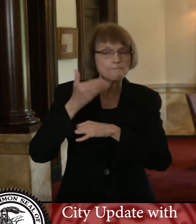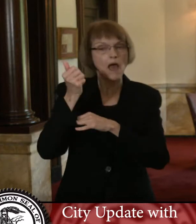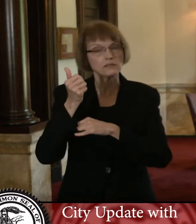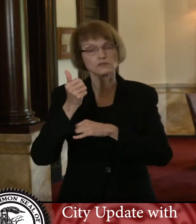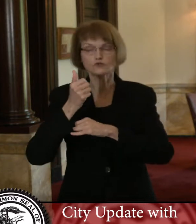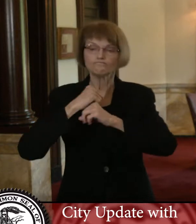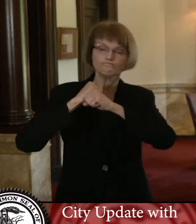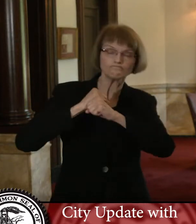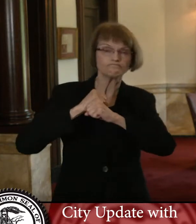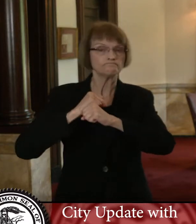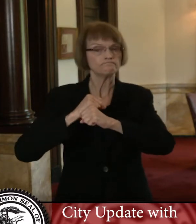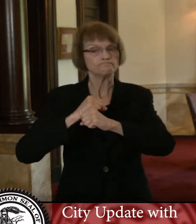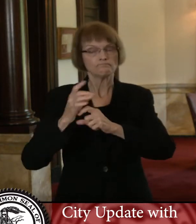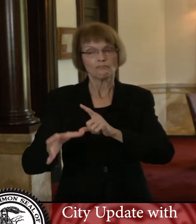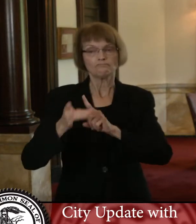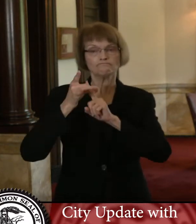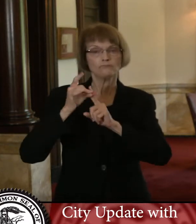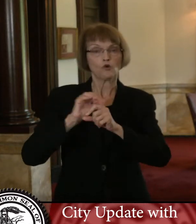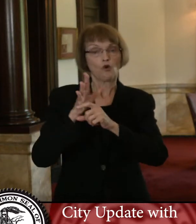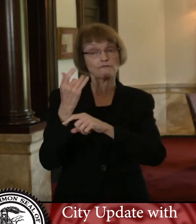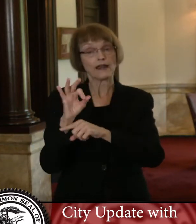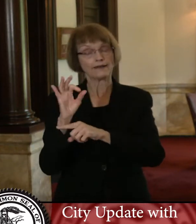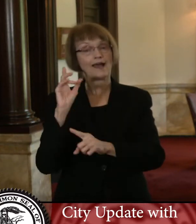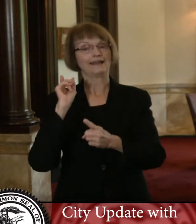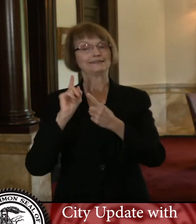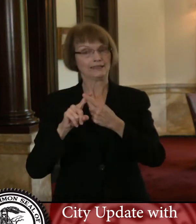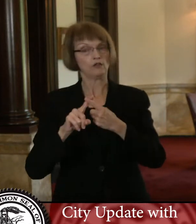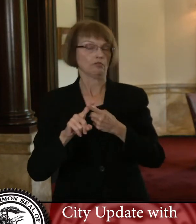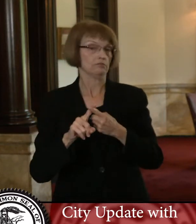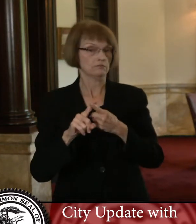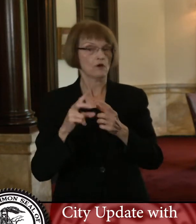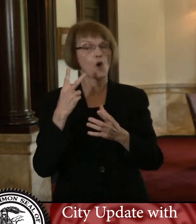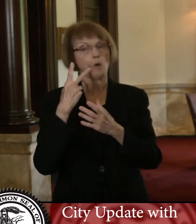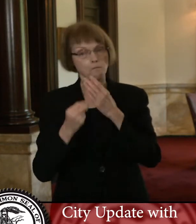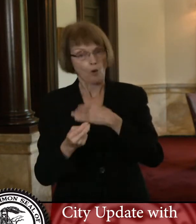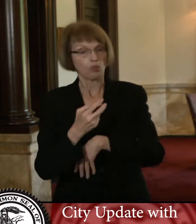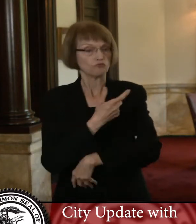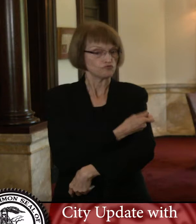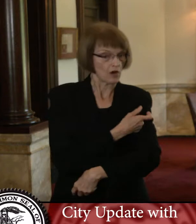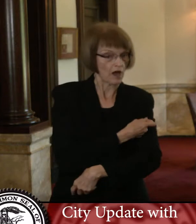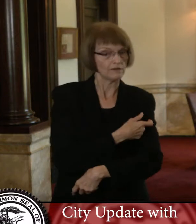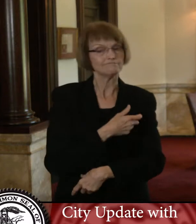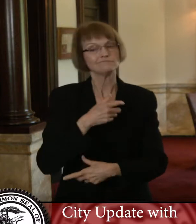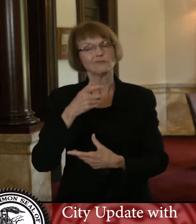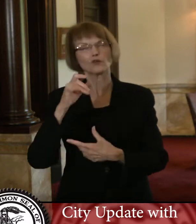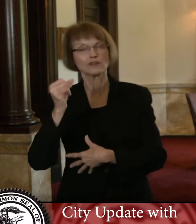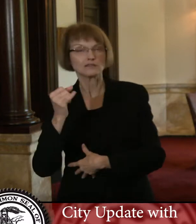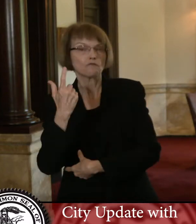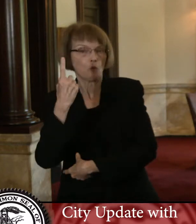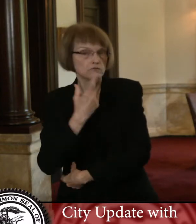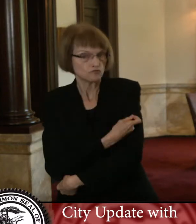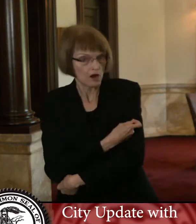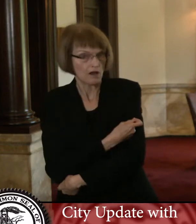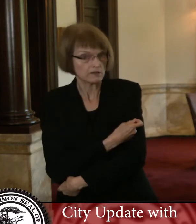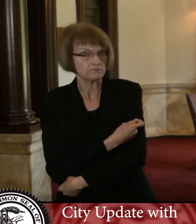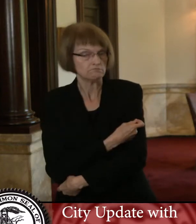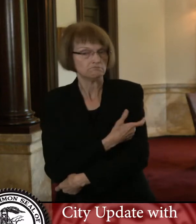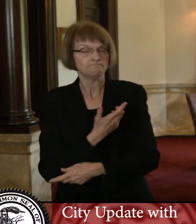from contracting COVID-19 until you receive both of your shots, or one if you use the Johnson & Johnson